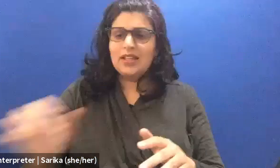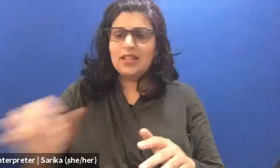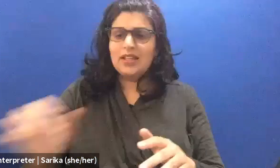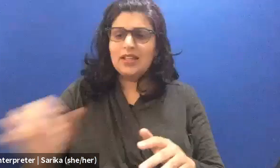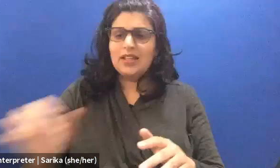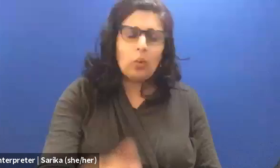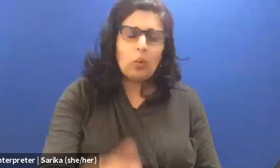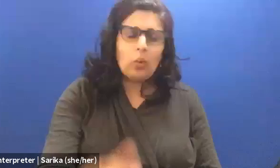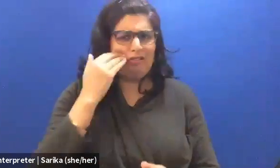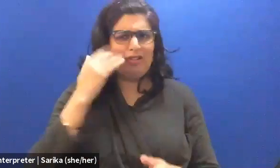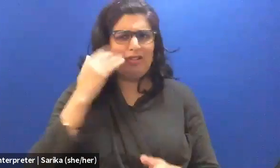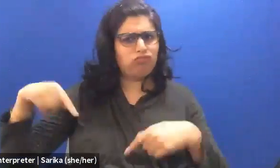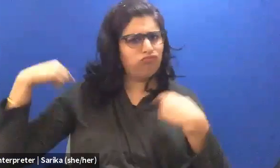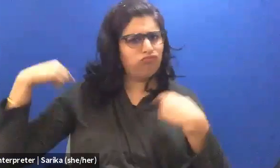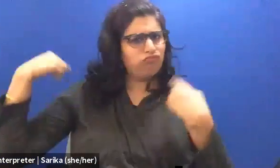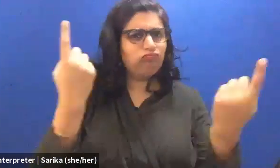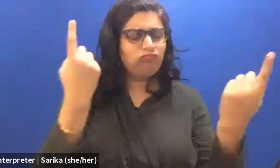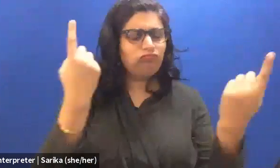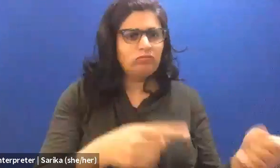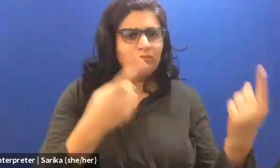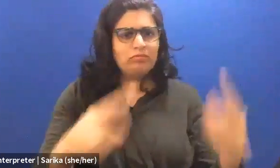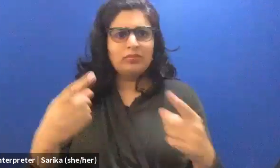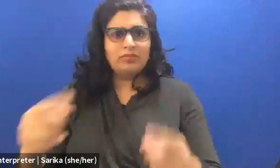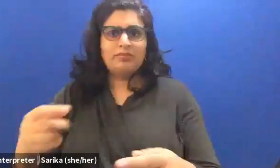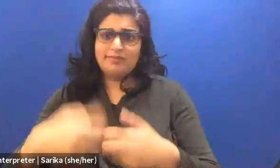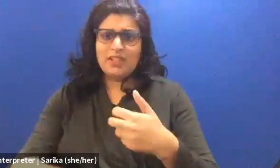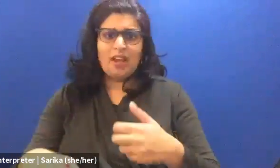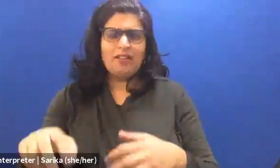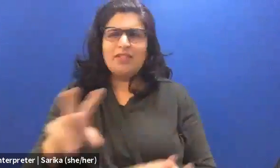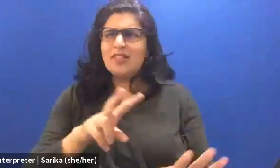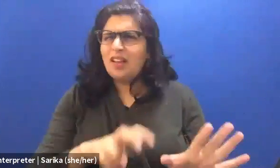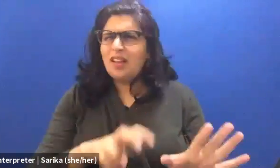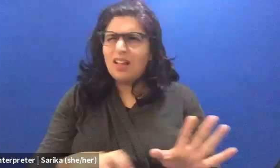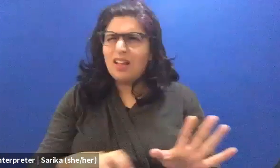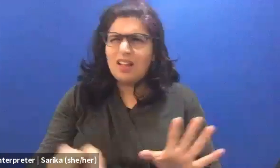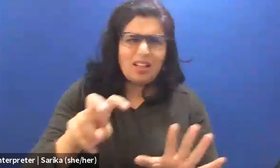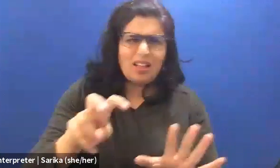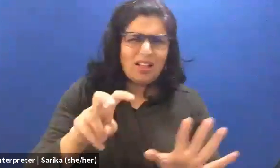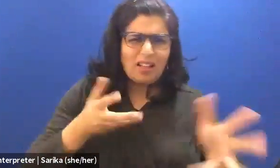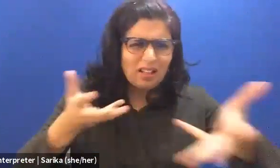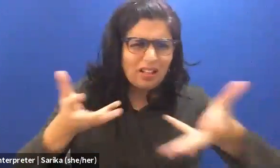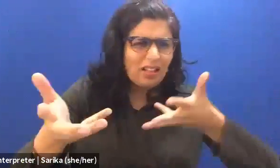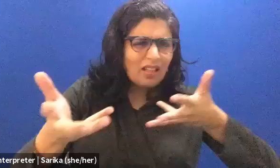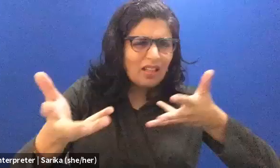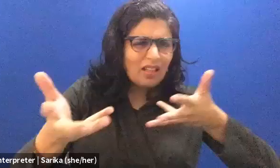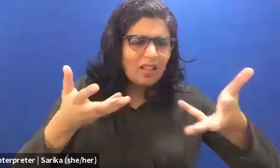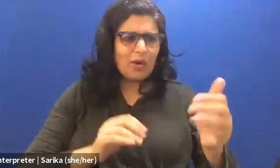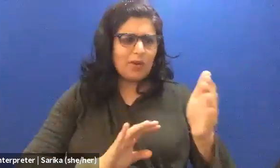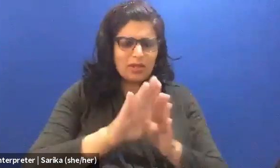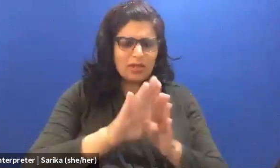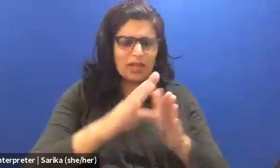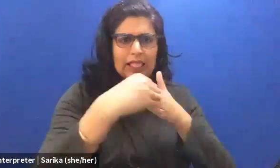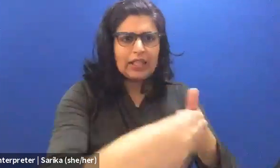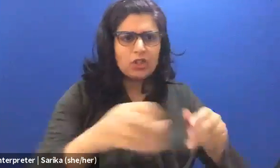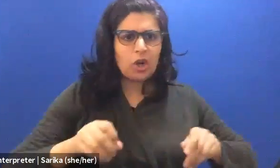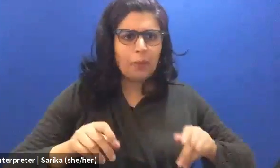so long, and it's hard to navigate. How do we create leadership opportunities? How do we